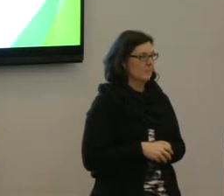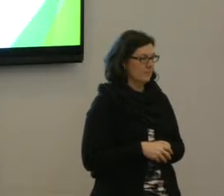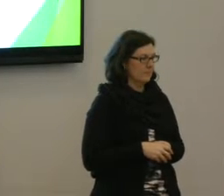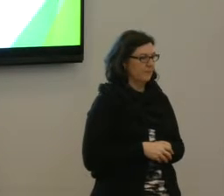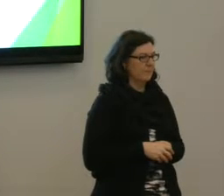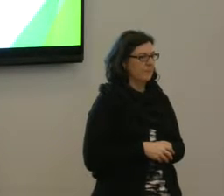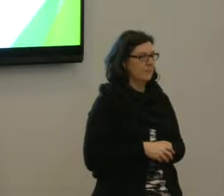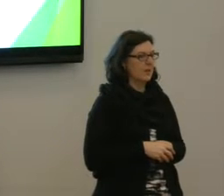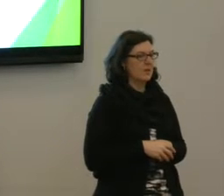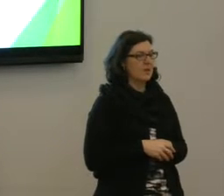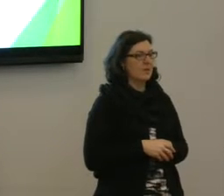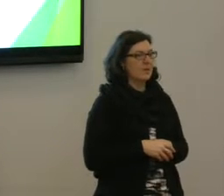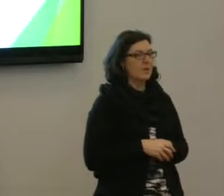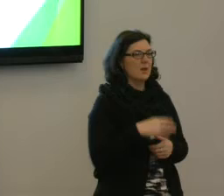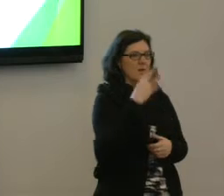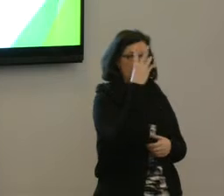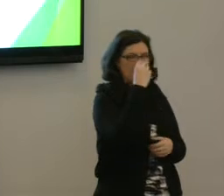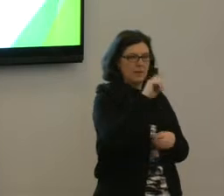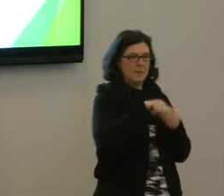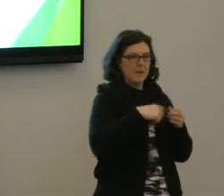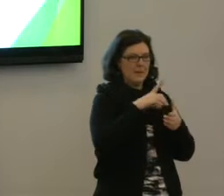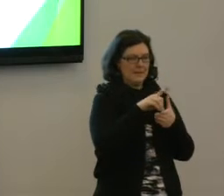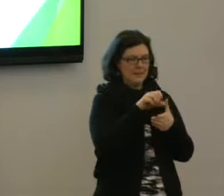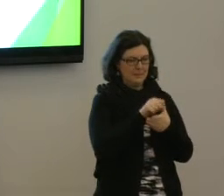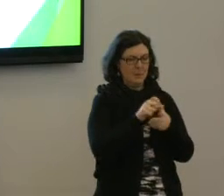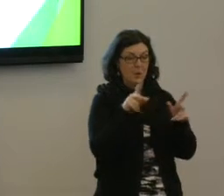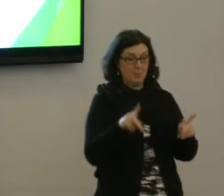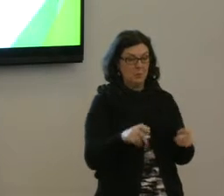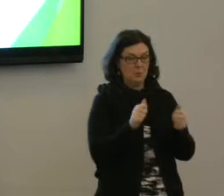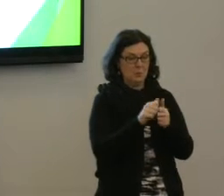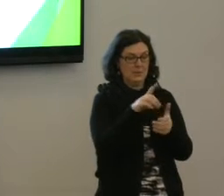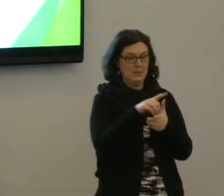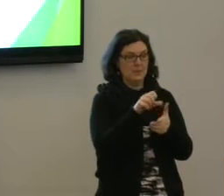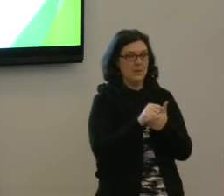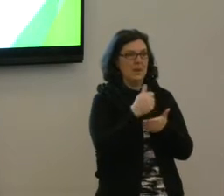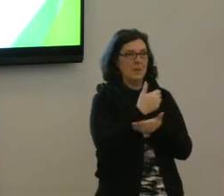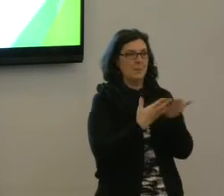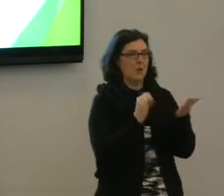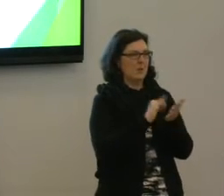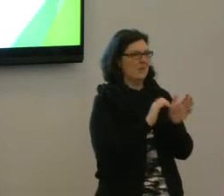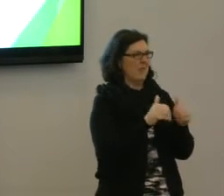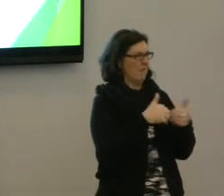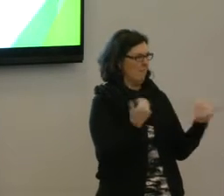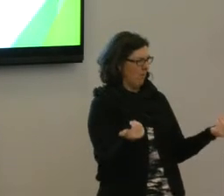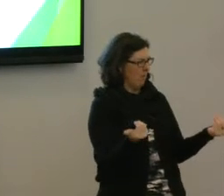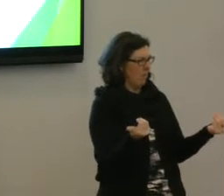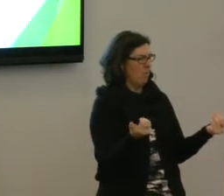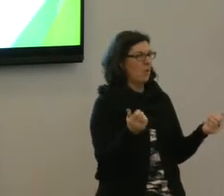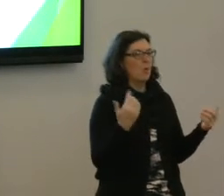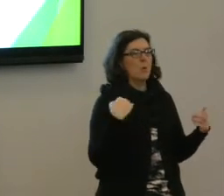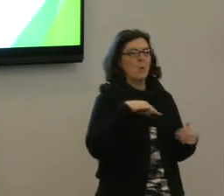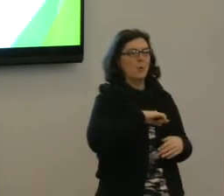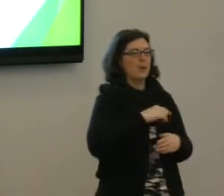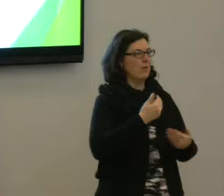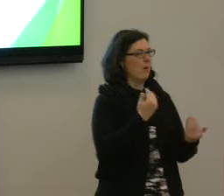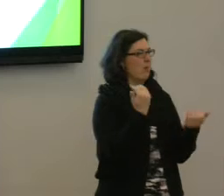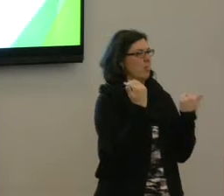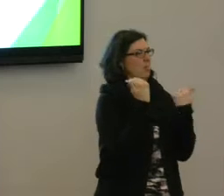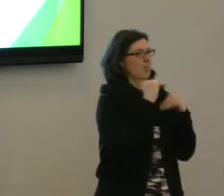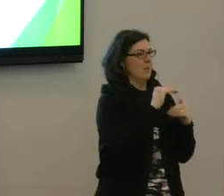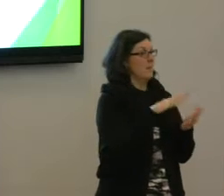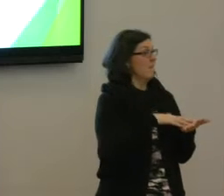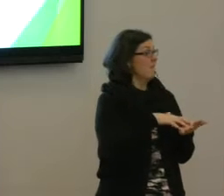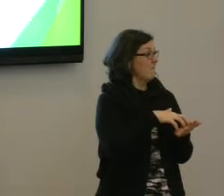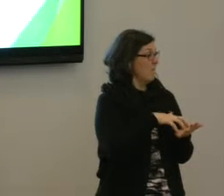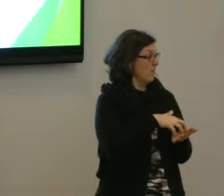To think of yourself or think of a disability, a person, as part of that fall. We are all limited and vulnerable. Be very